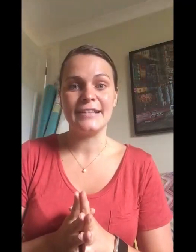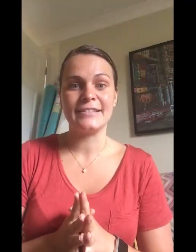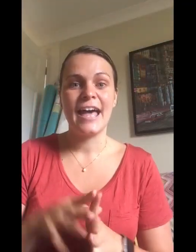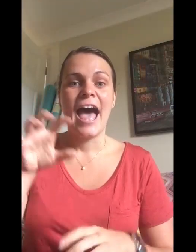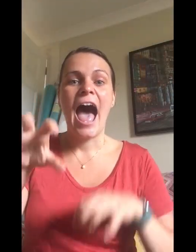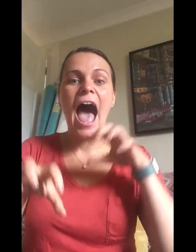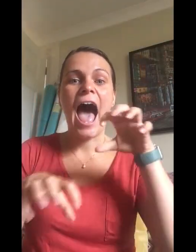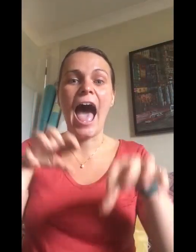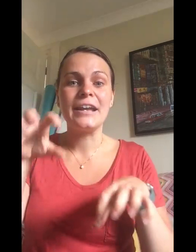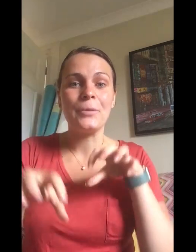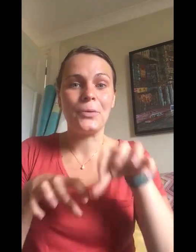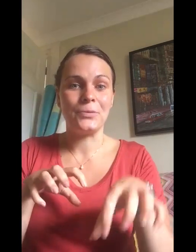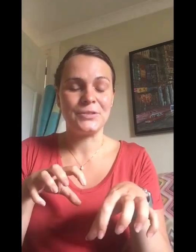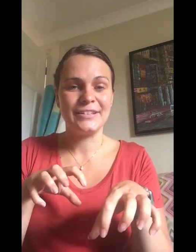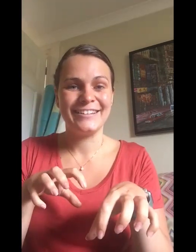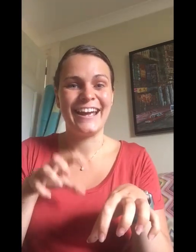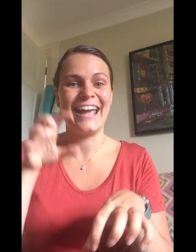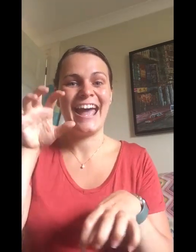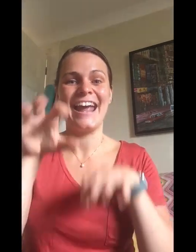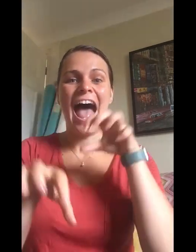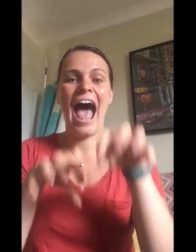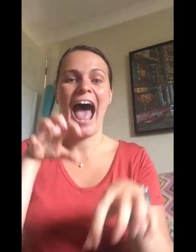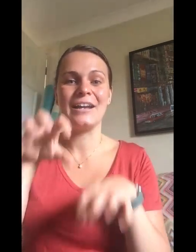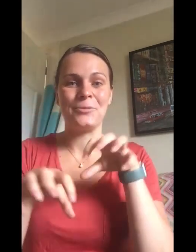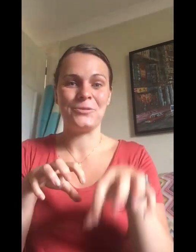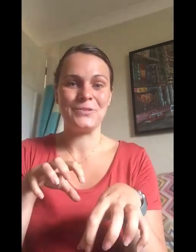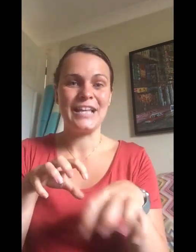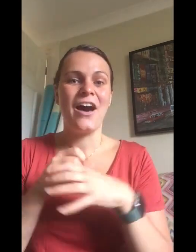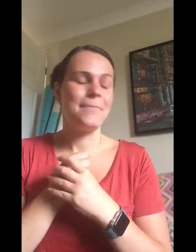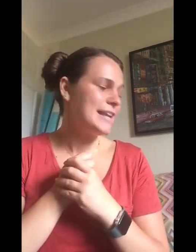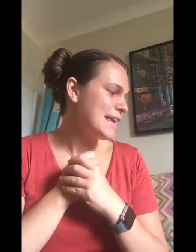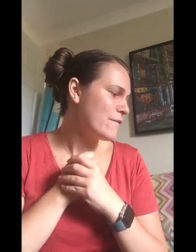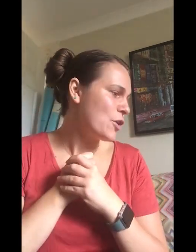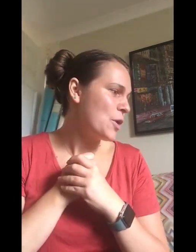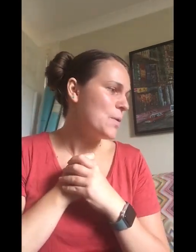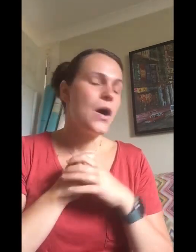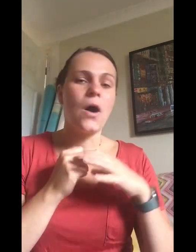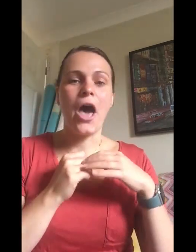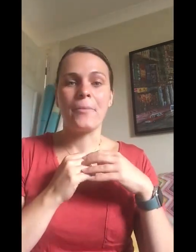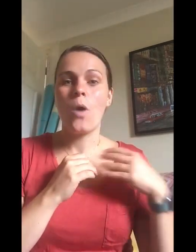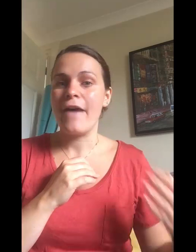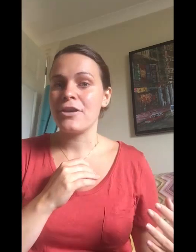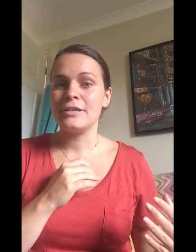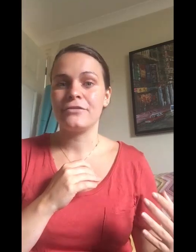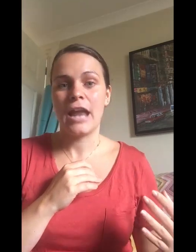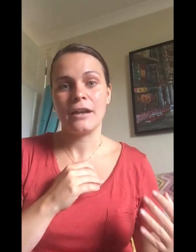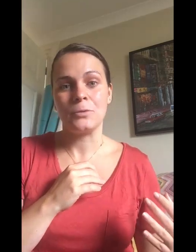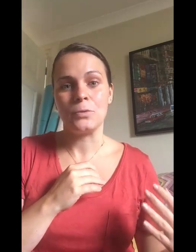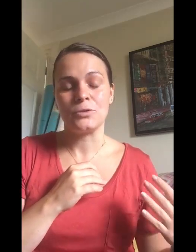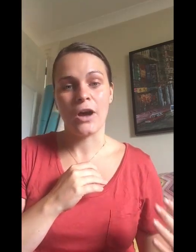at animals, okay? Animals. I'm going to give you quite a few different animal